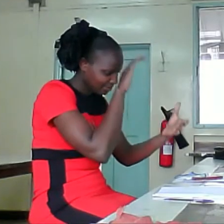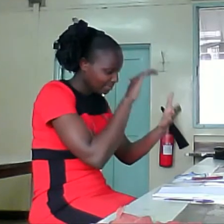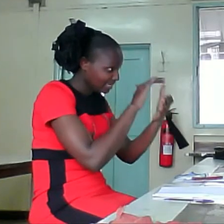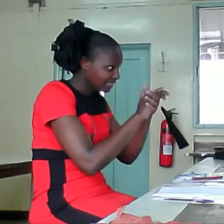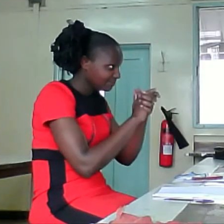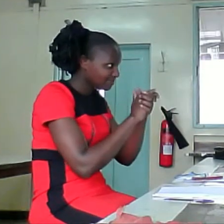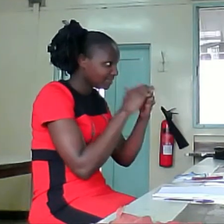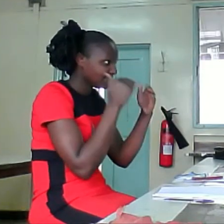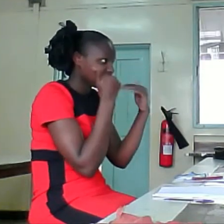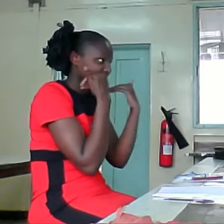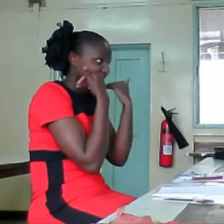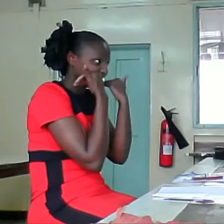Believe.